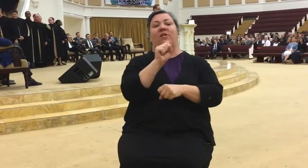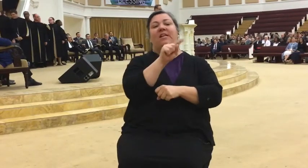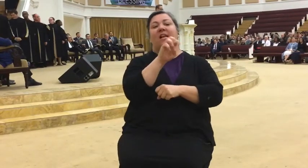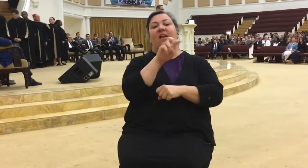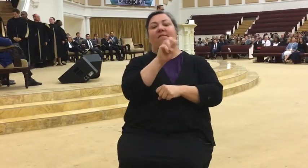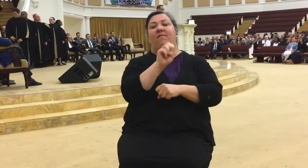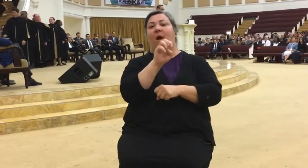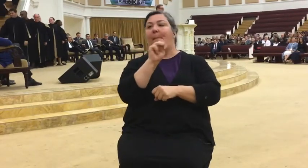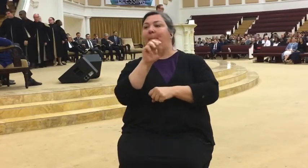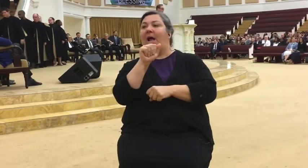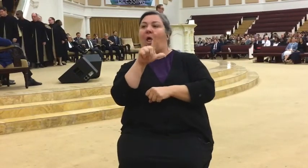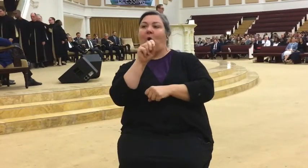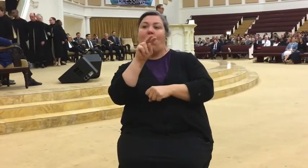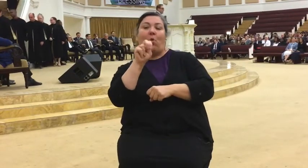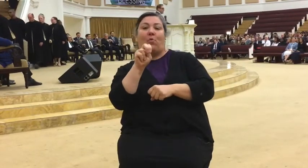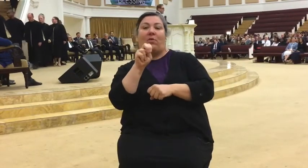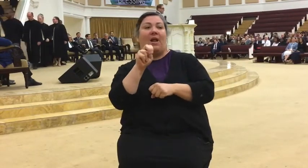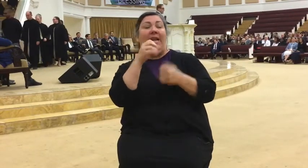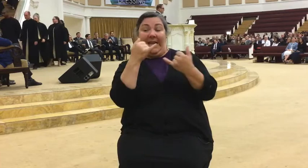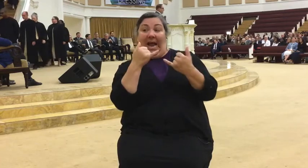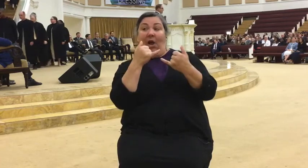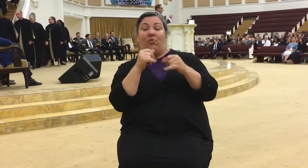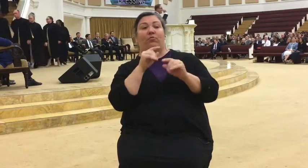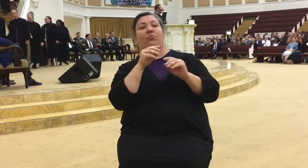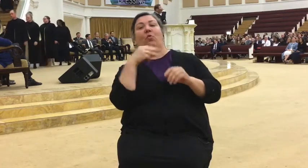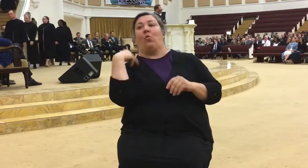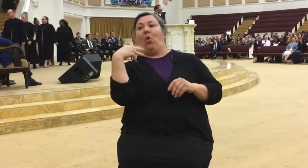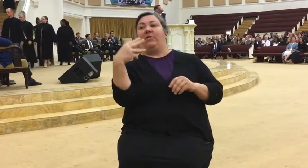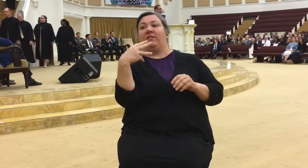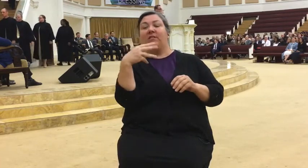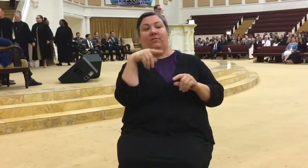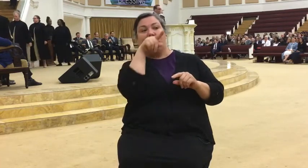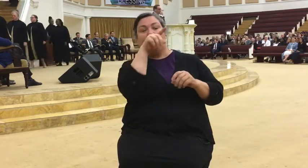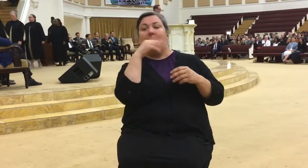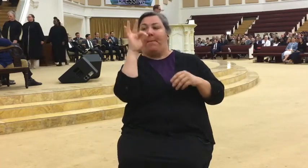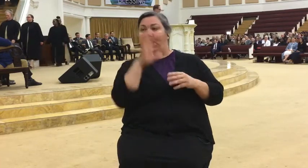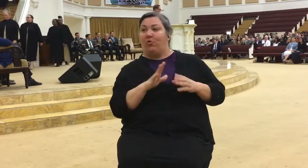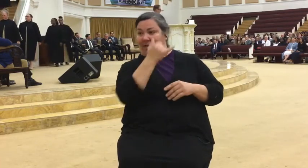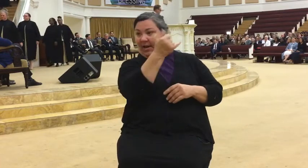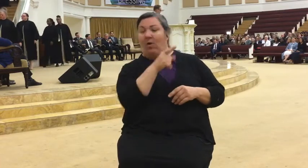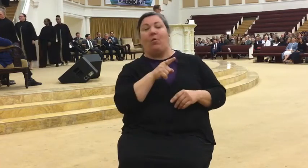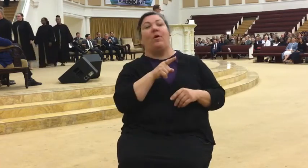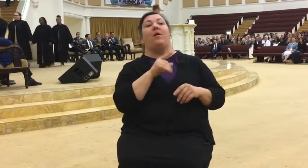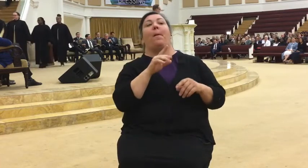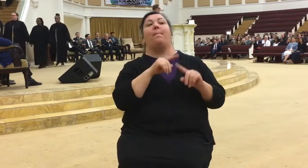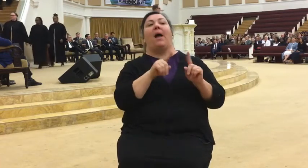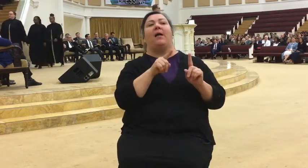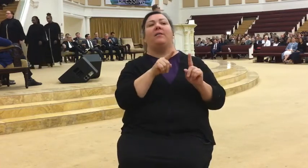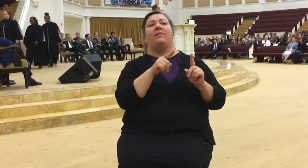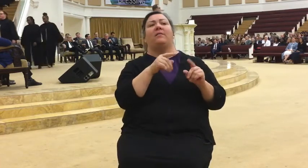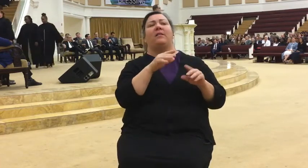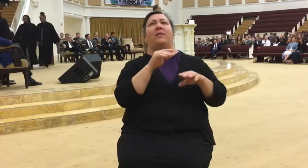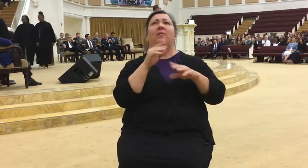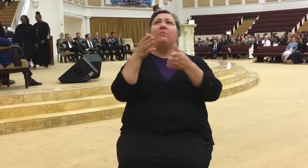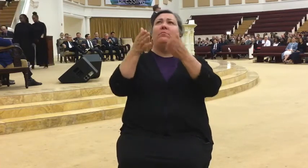Seattle, Washington, and his wife responded to the call of God and went to Roatan,